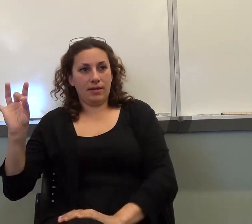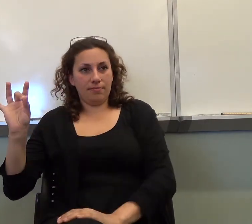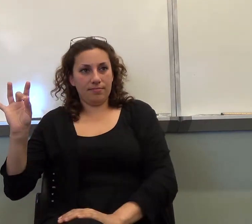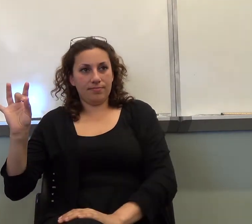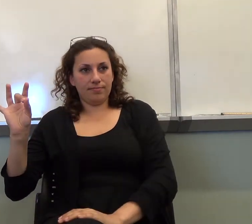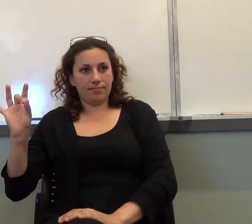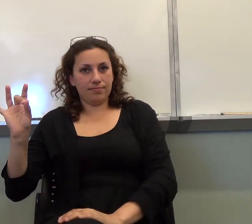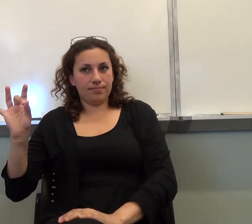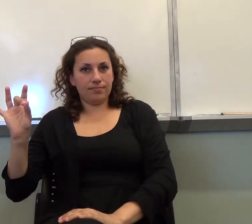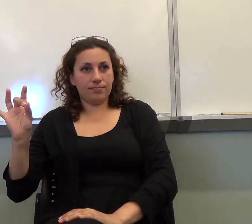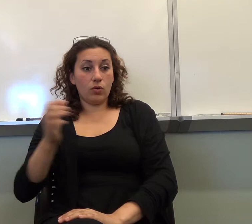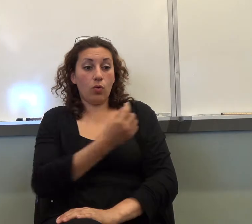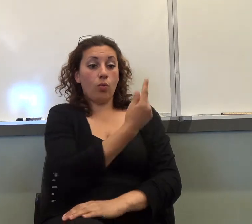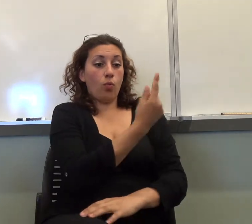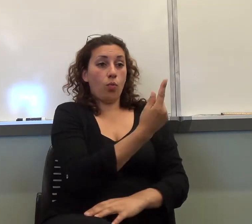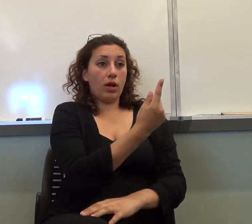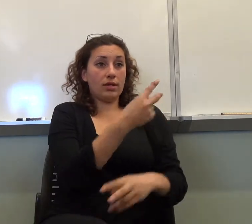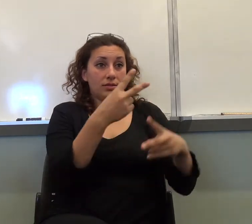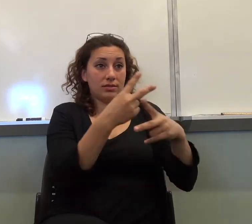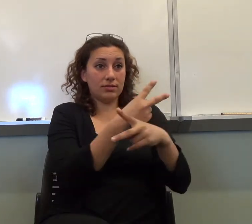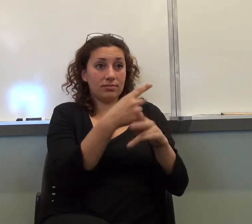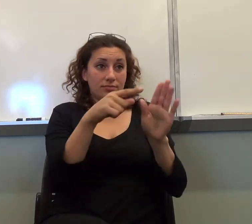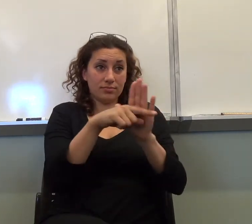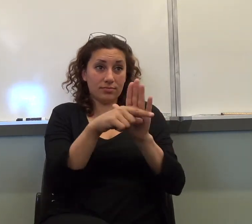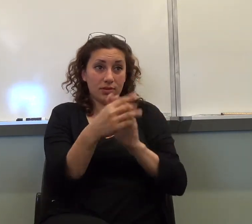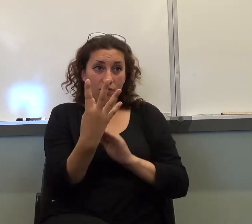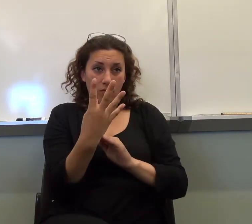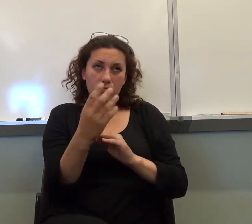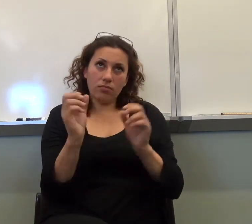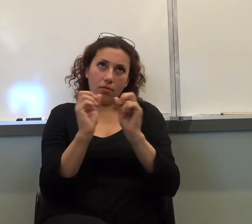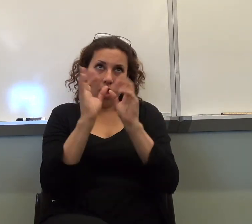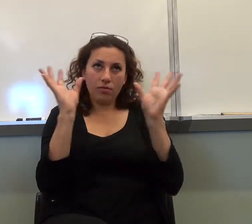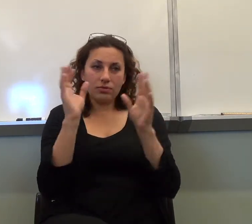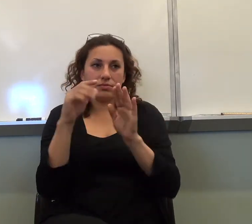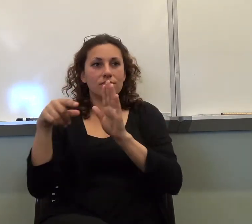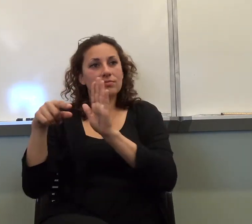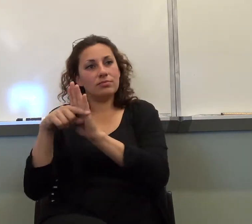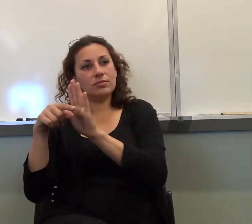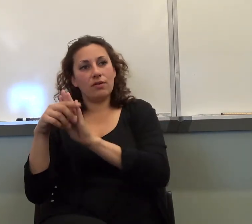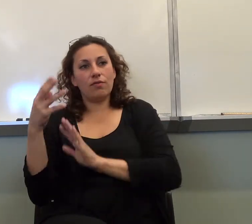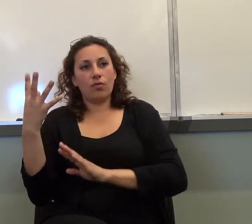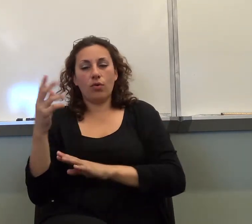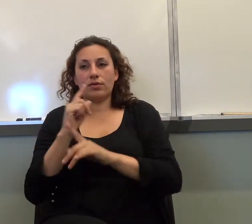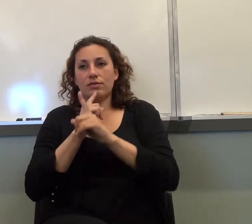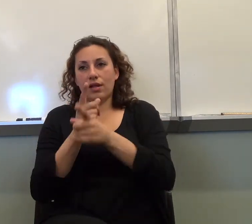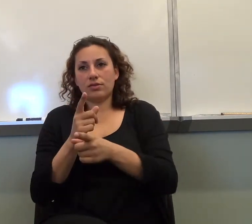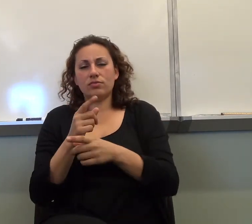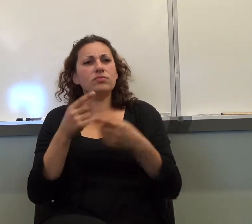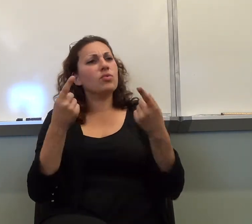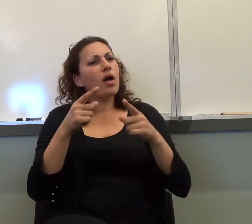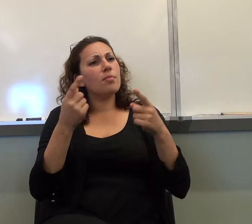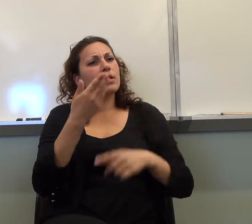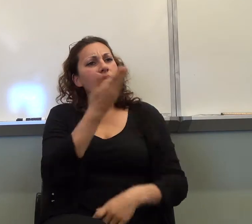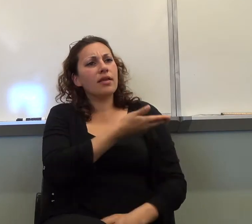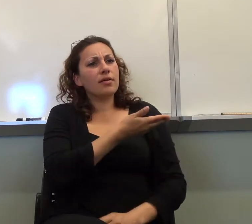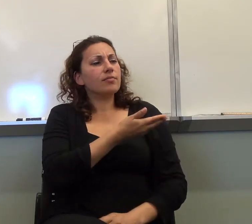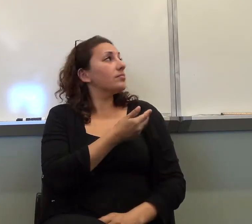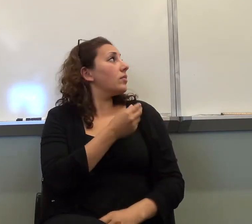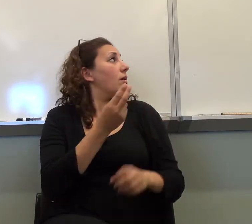And 1 times minus 4. Obviously, that's going to be minus 4. So what's happening here? I'm taking this factor right here,